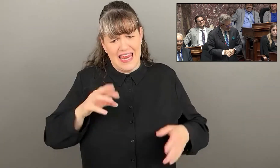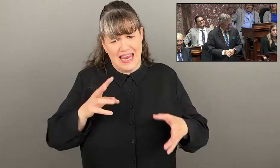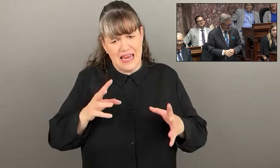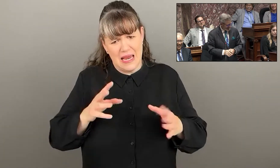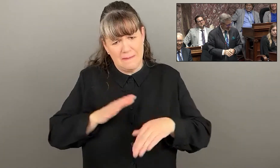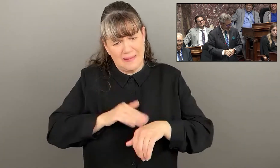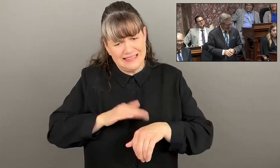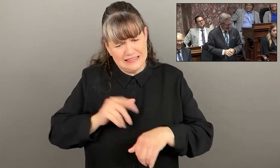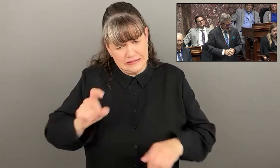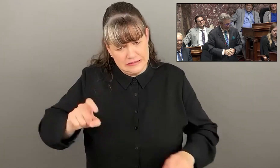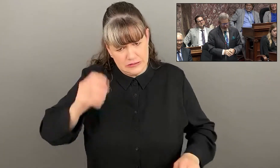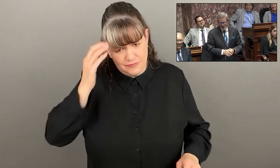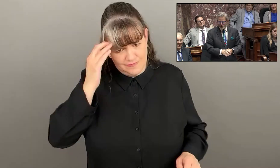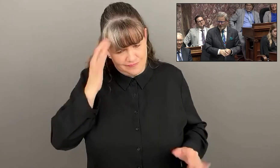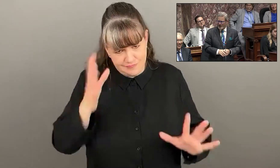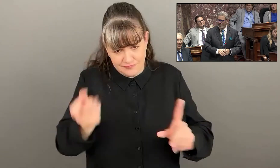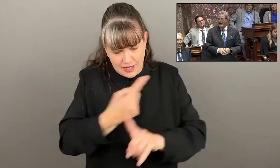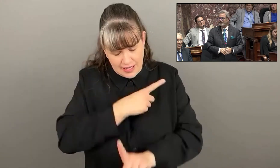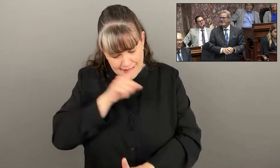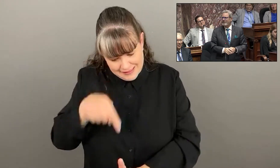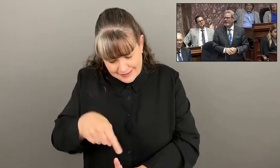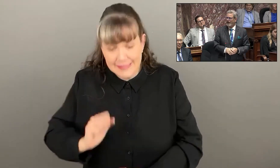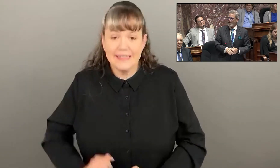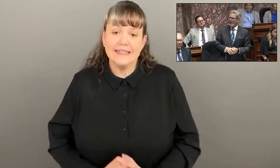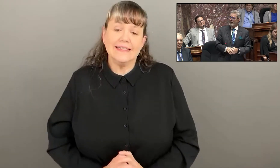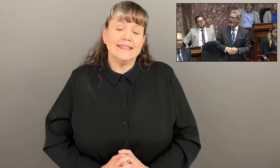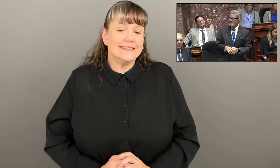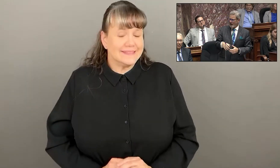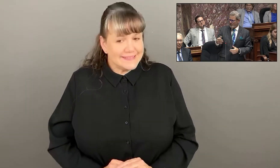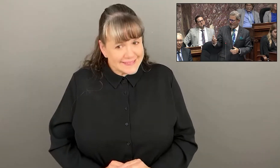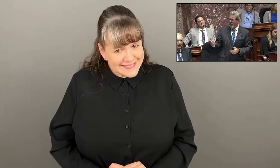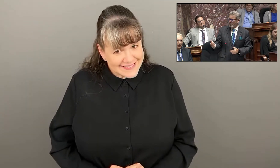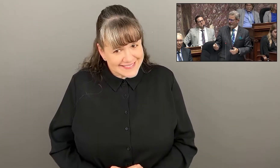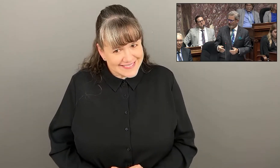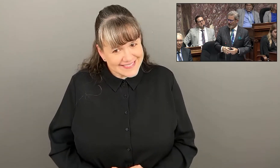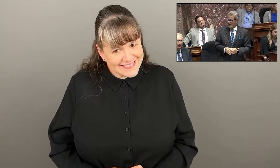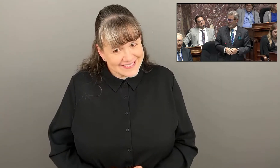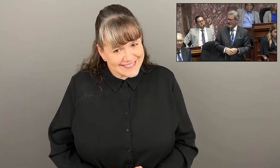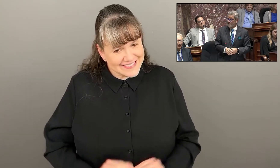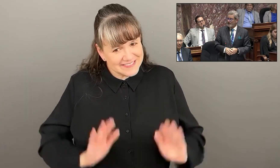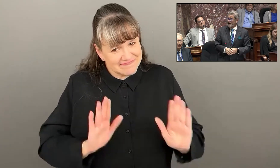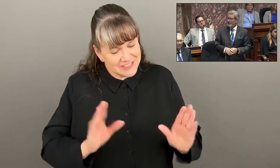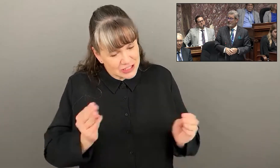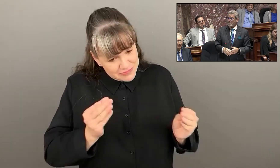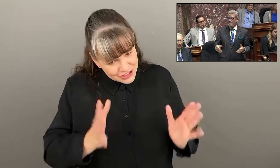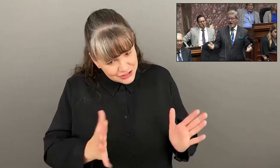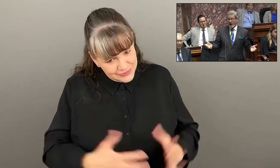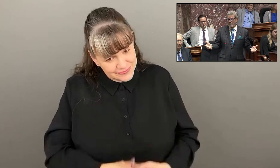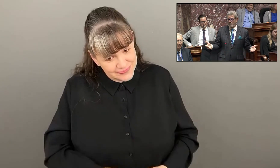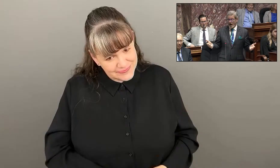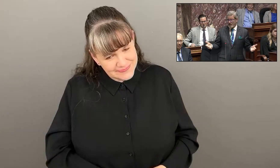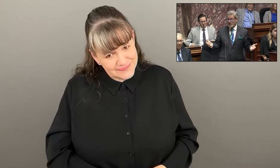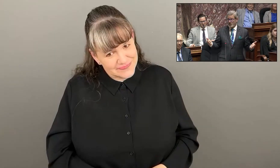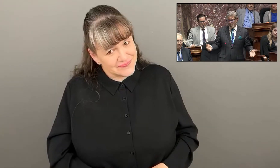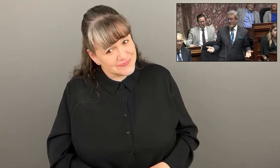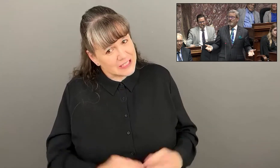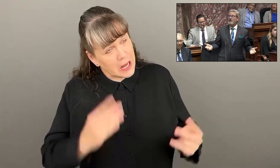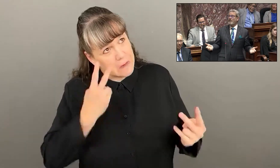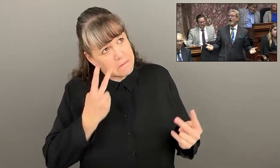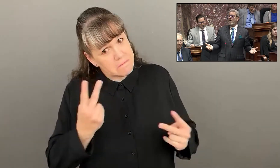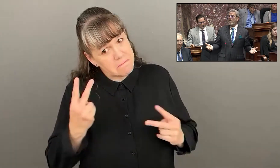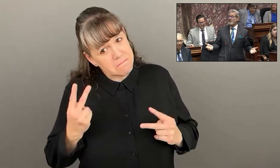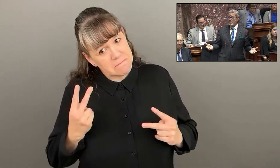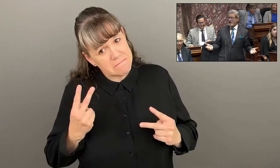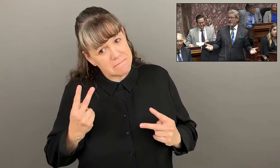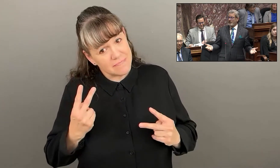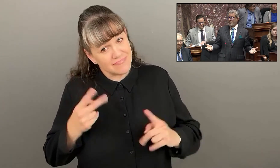again. Mr. Speaker, as I recall the events, said cat practically jumped into